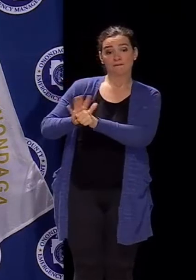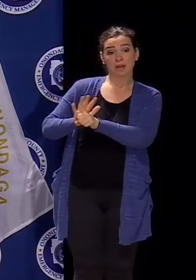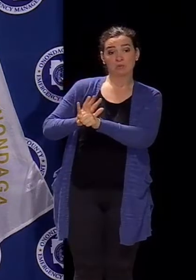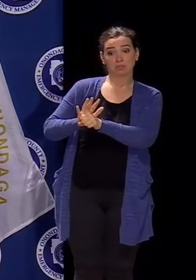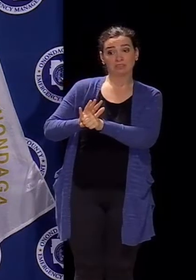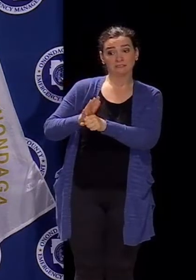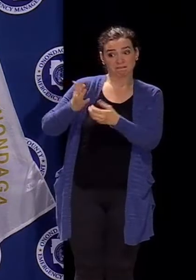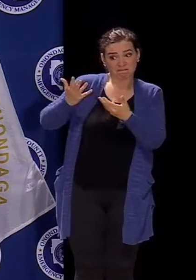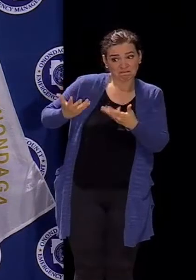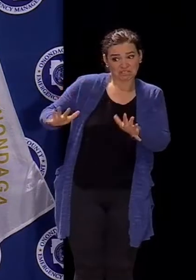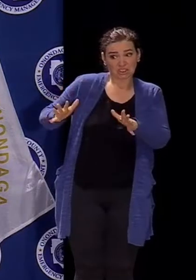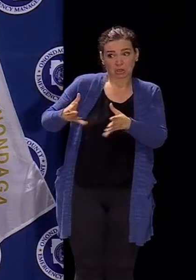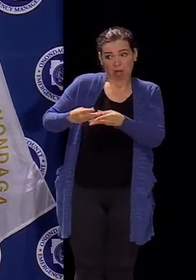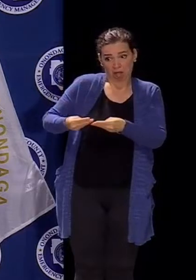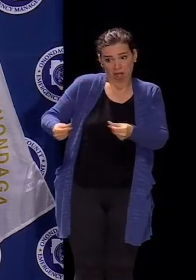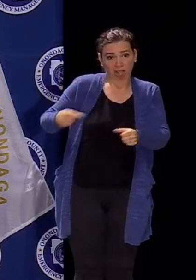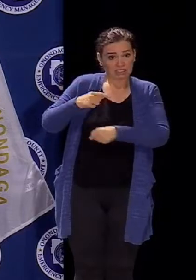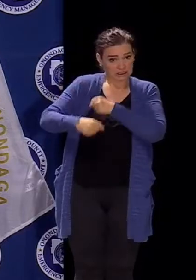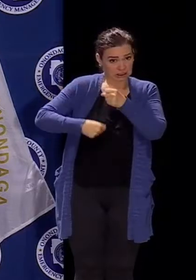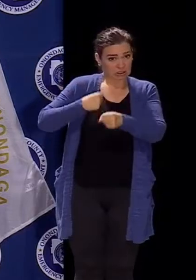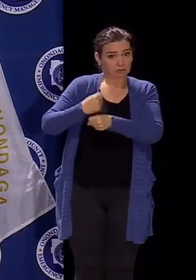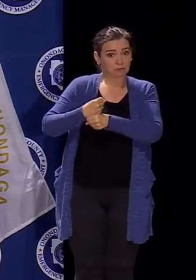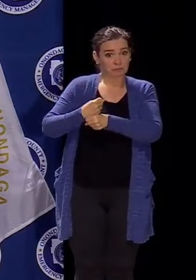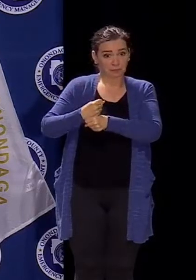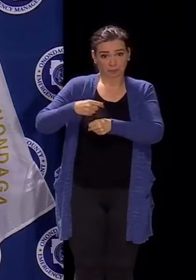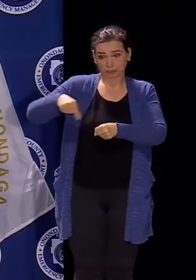can you bring back anyone who gets laid off? Mm-hmm. Can you